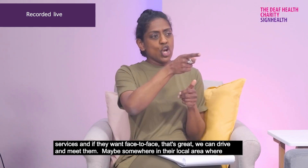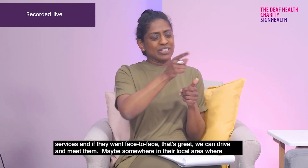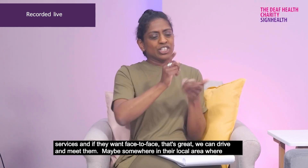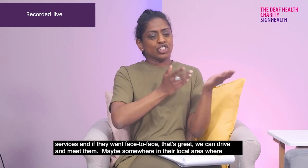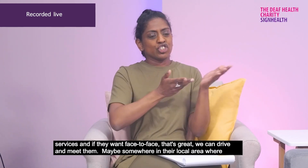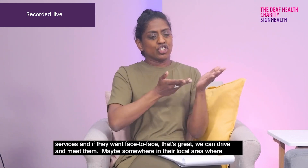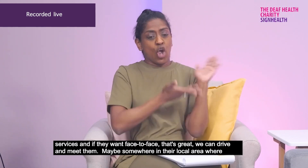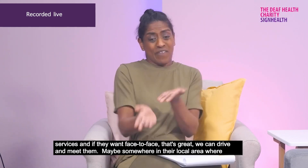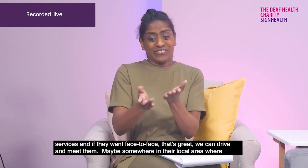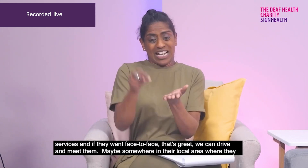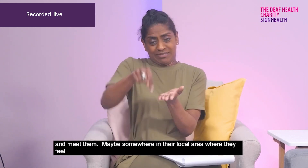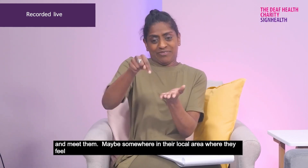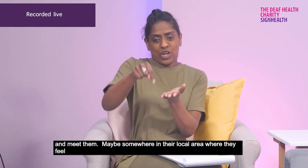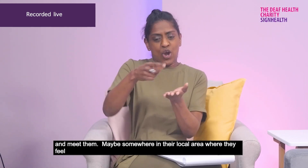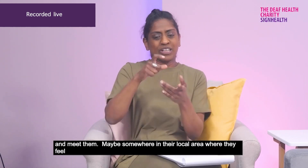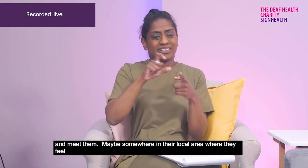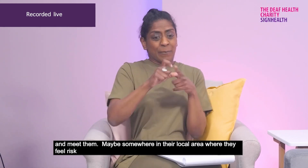where they feel risk-free.